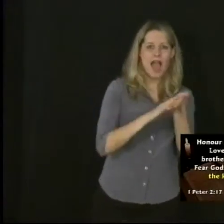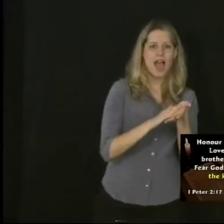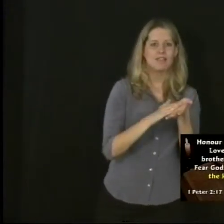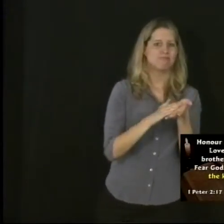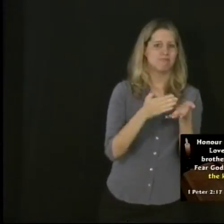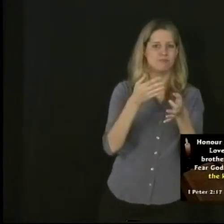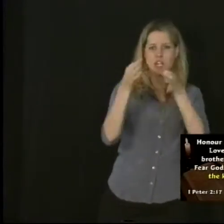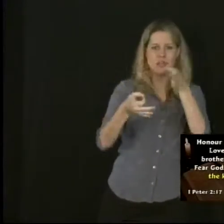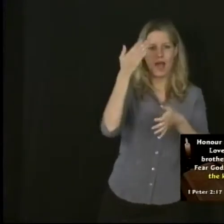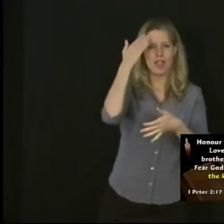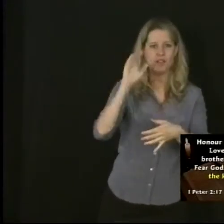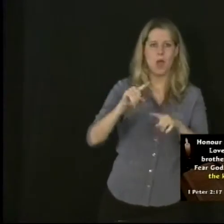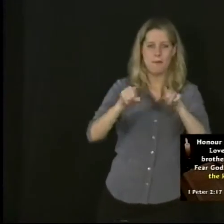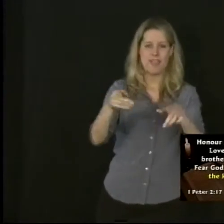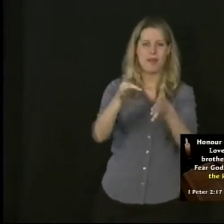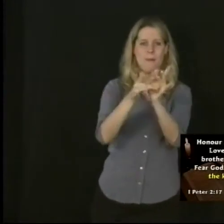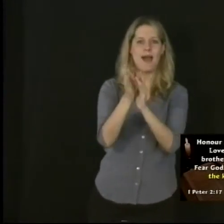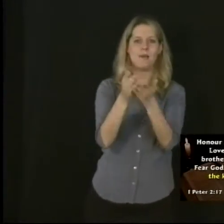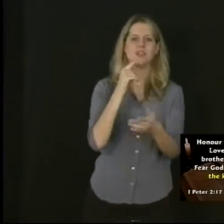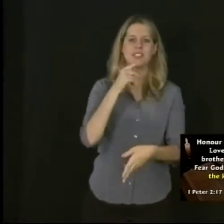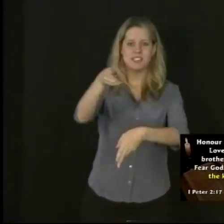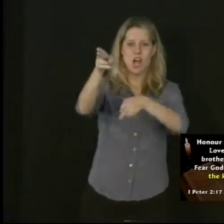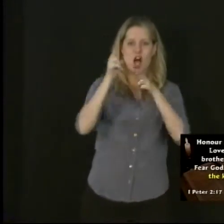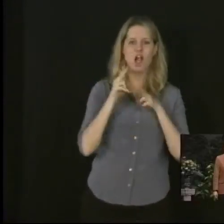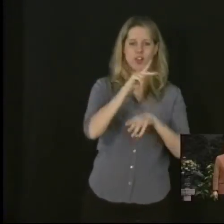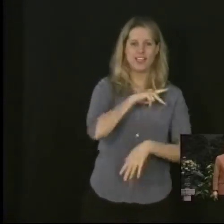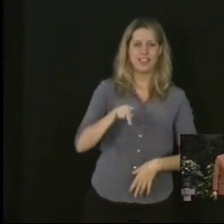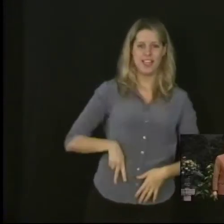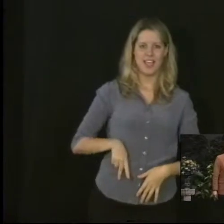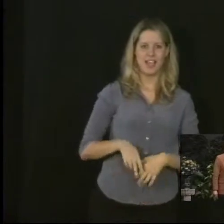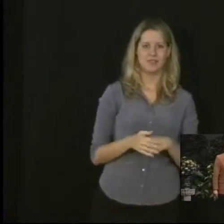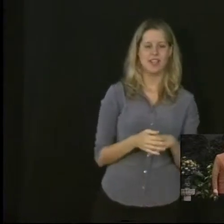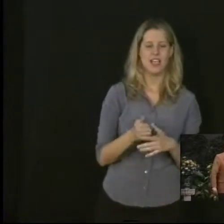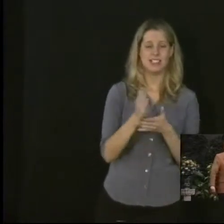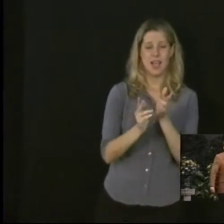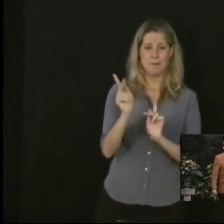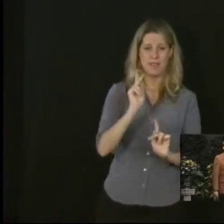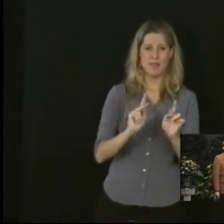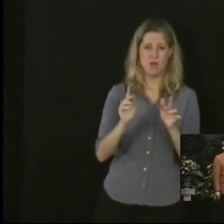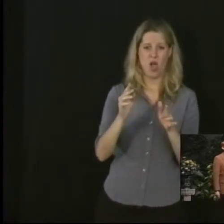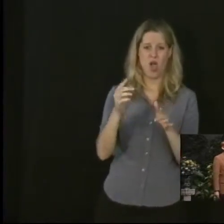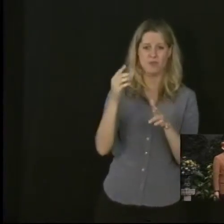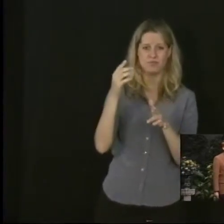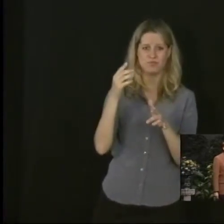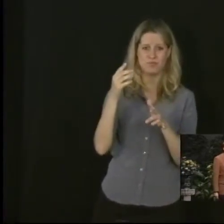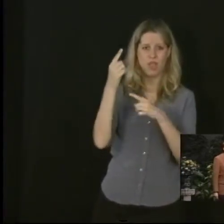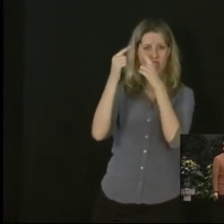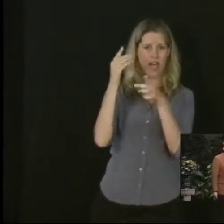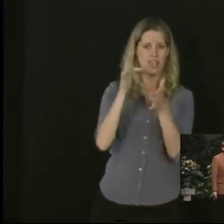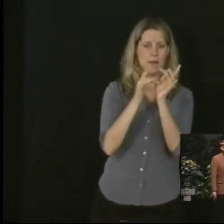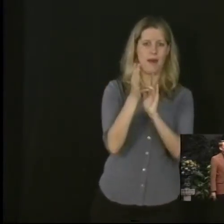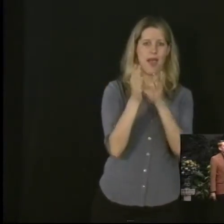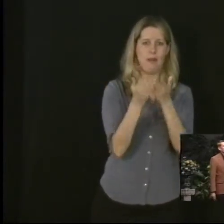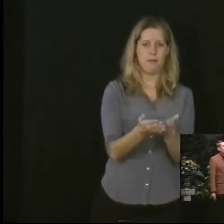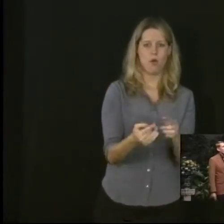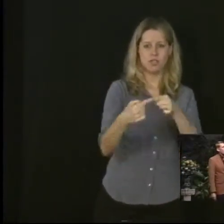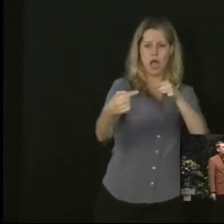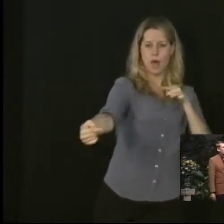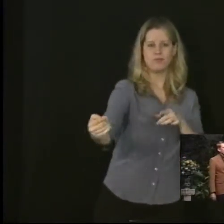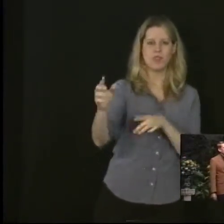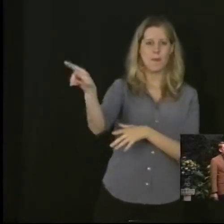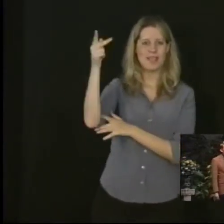king, and some people thought the Bible was an obstacle to their political objectives. And so they wanted to discredit the Bible. So back when everybody